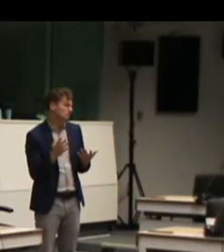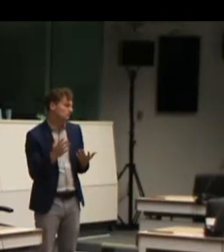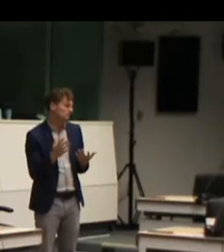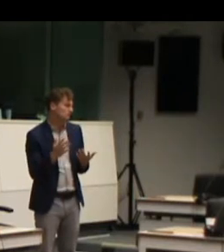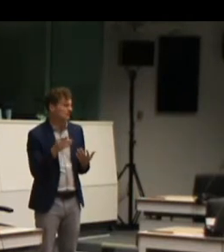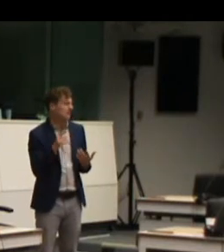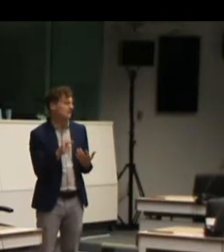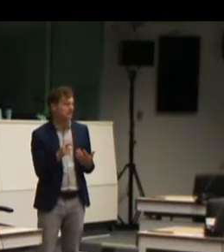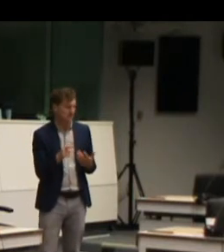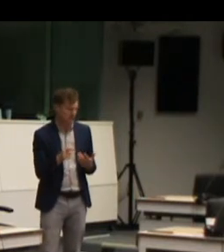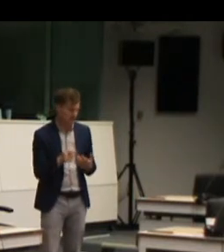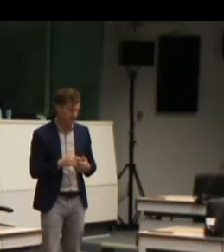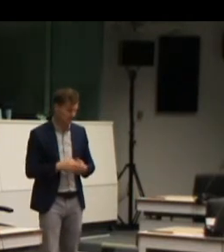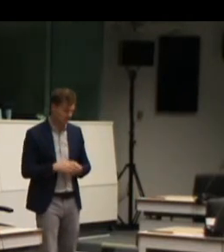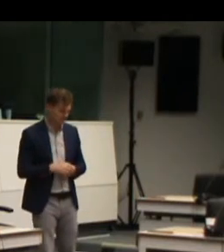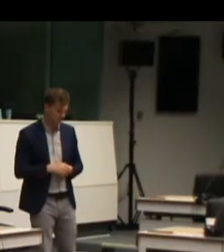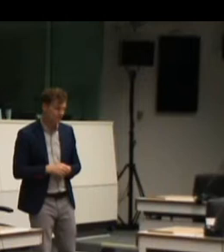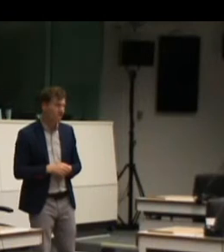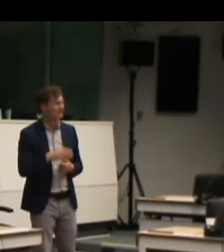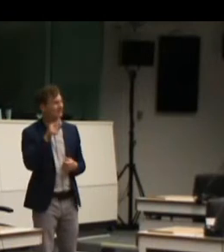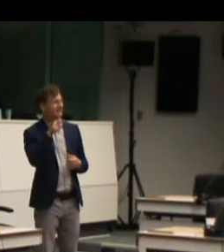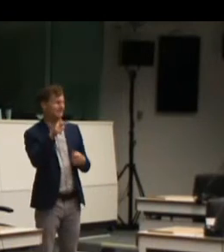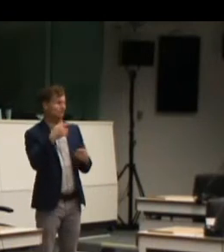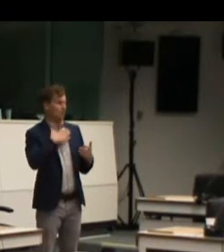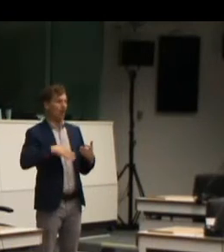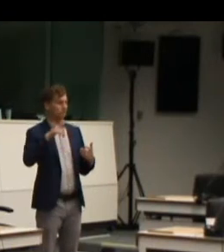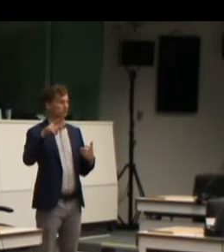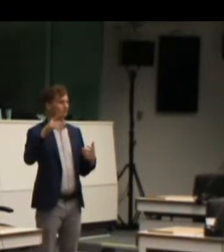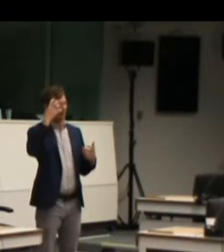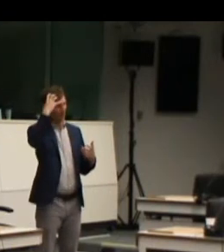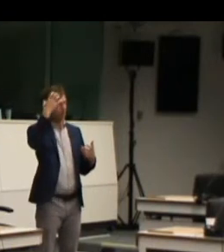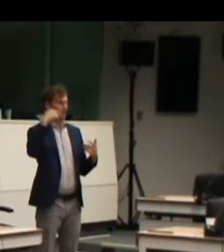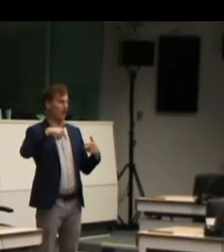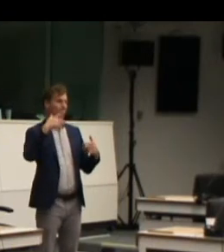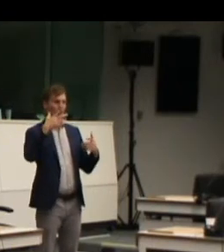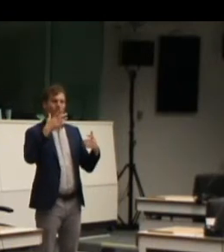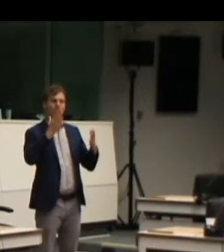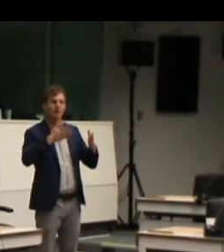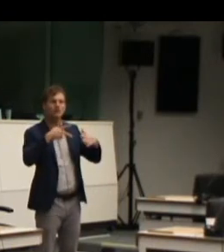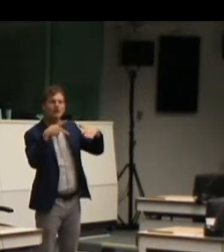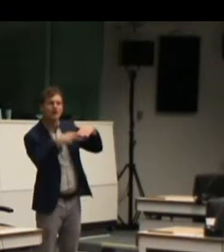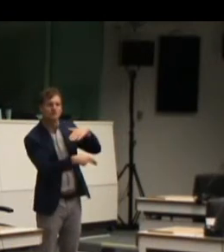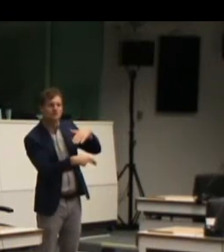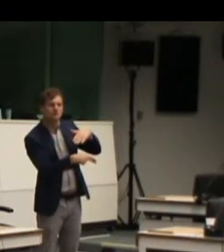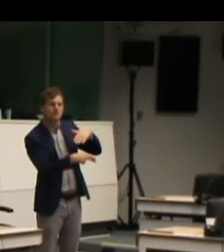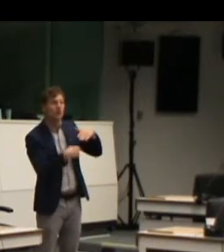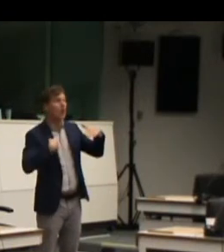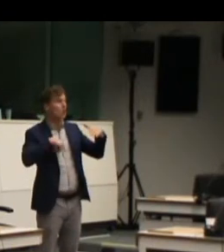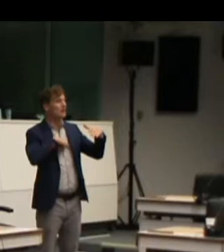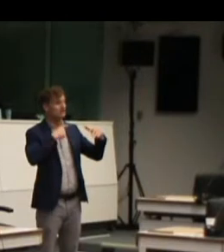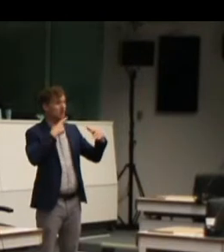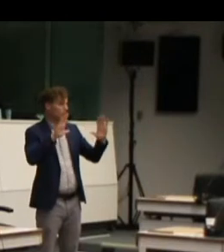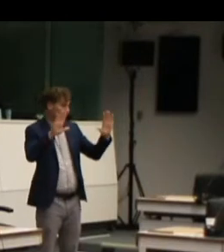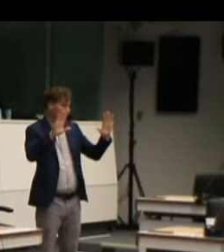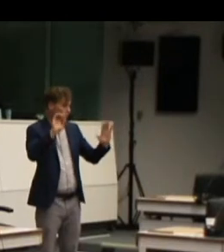kind of cuts that they're looking at. And so we will work within that. Part